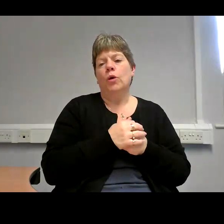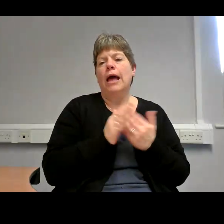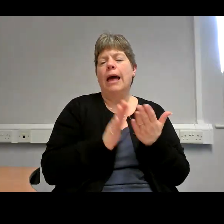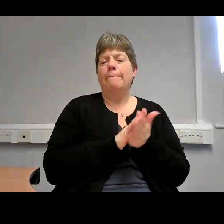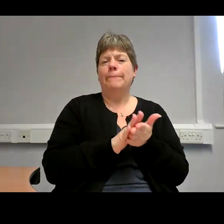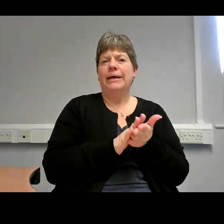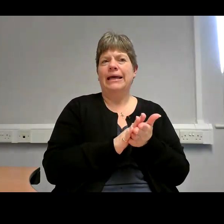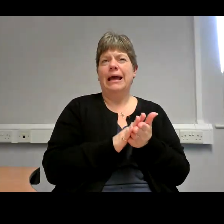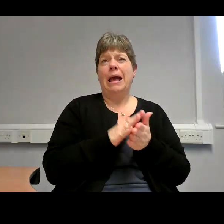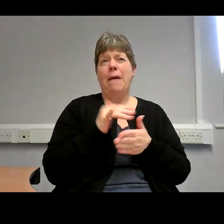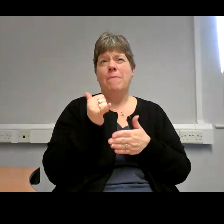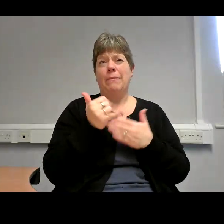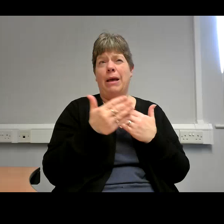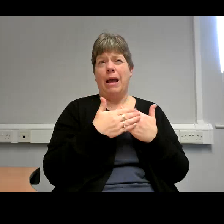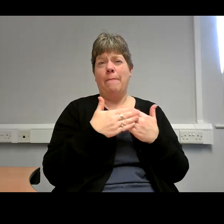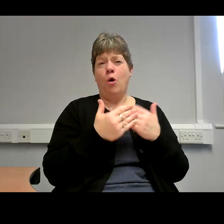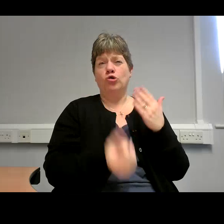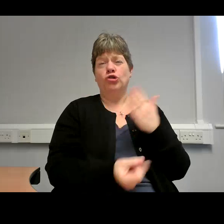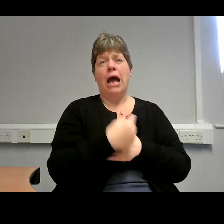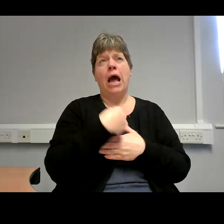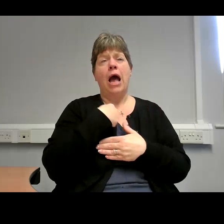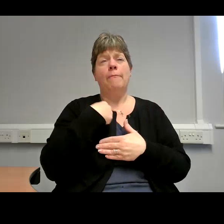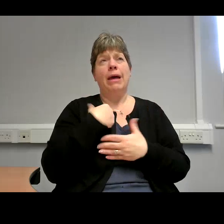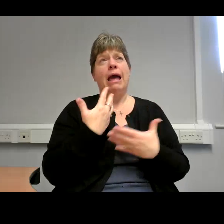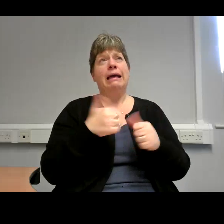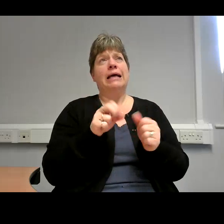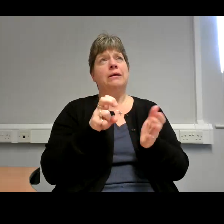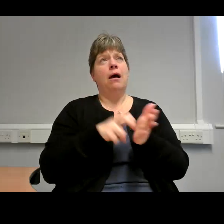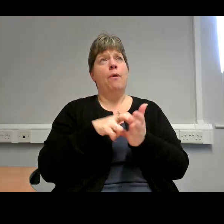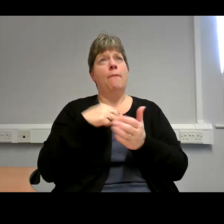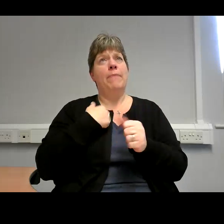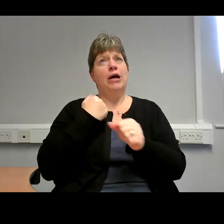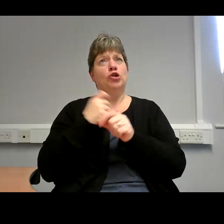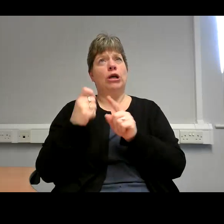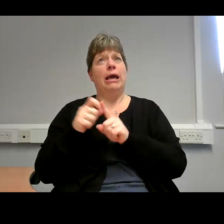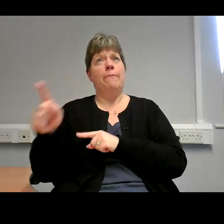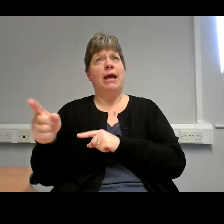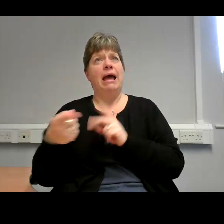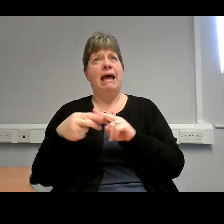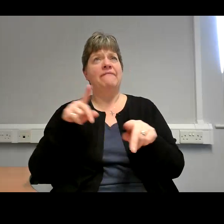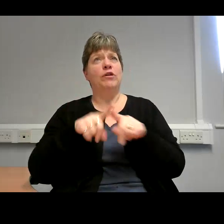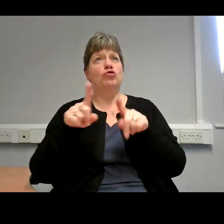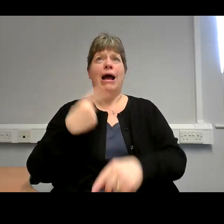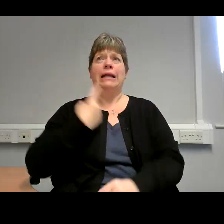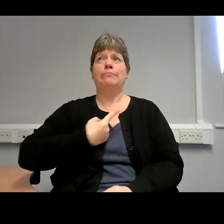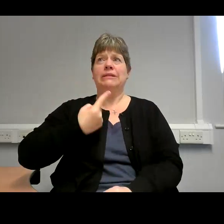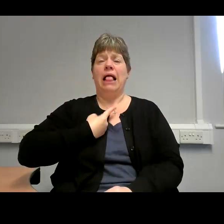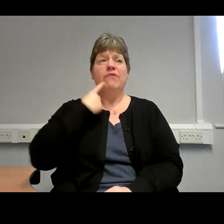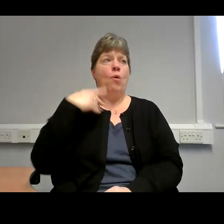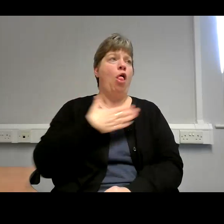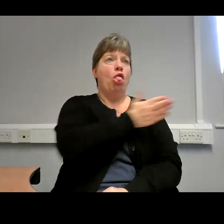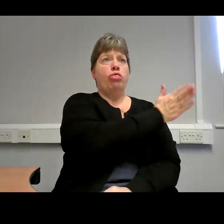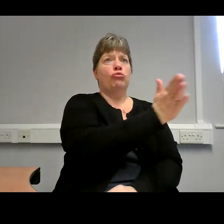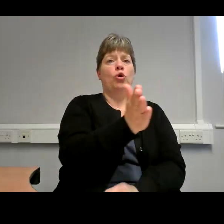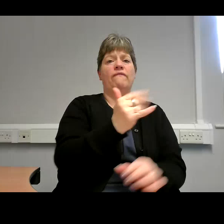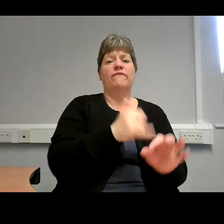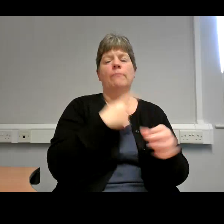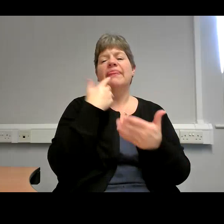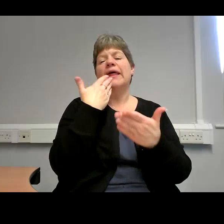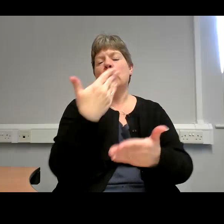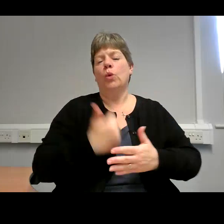probably more chance of, say, me getting an appointment at my GP service than if I tried to do it myself. So I'm pleased about that. Thank